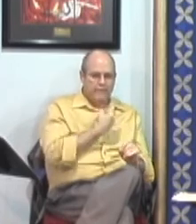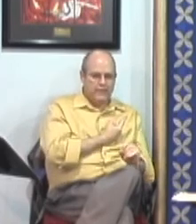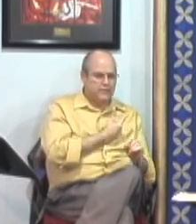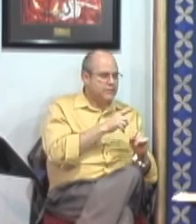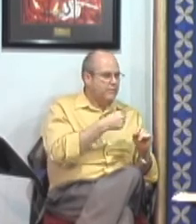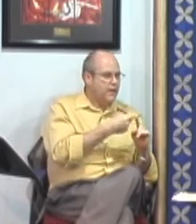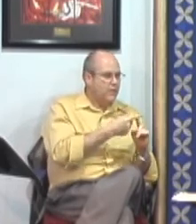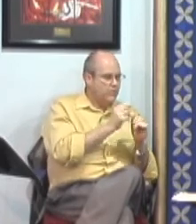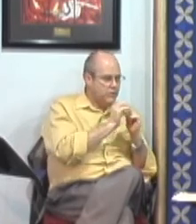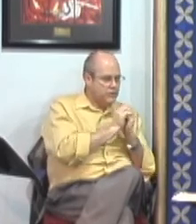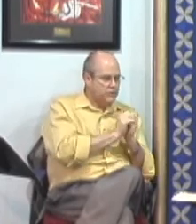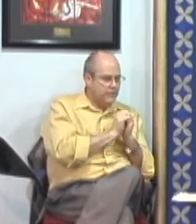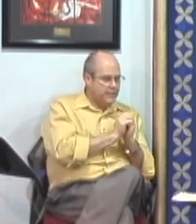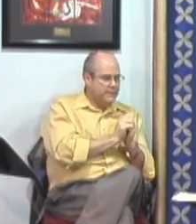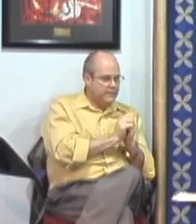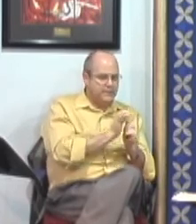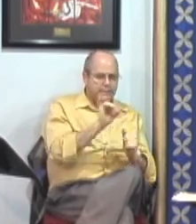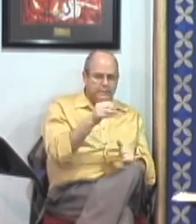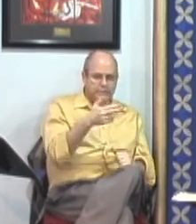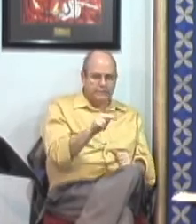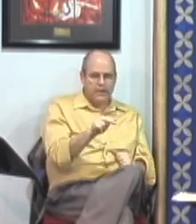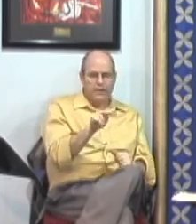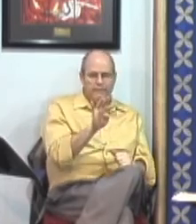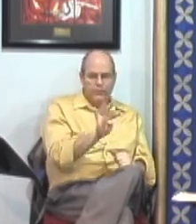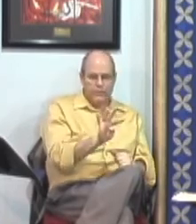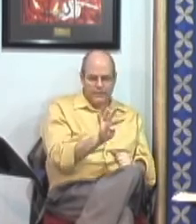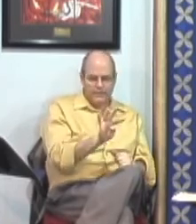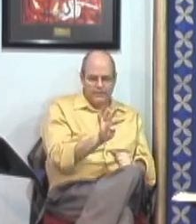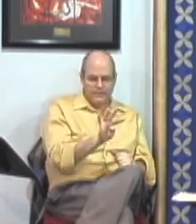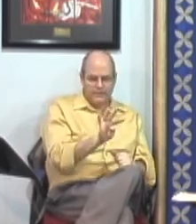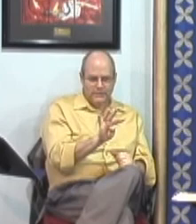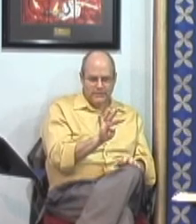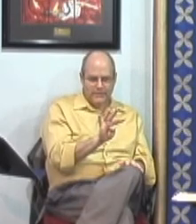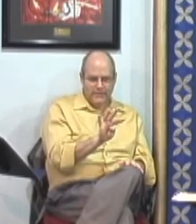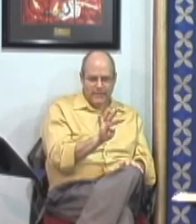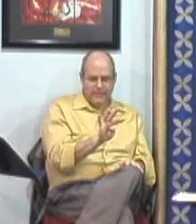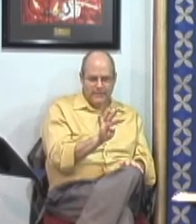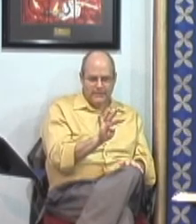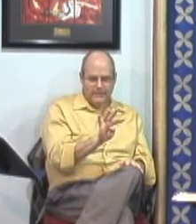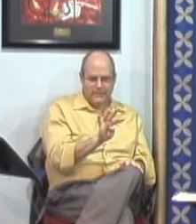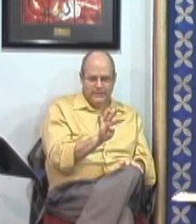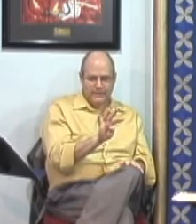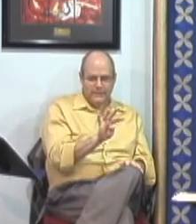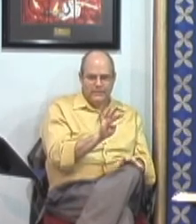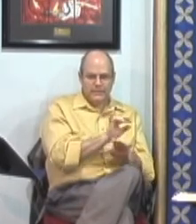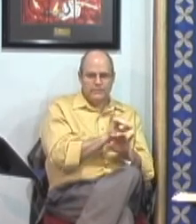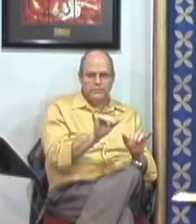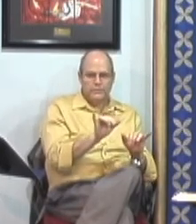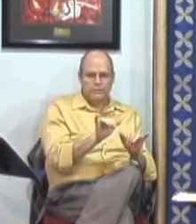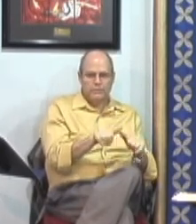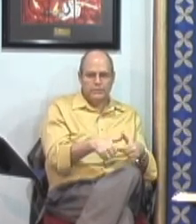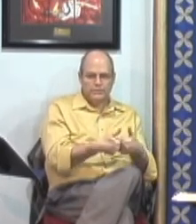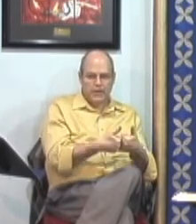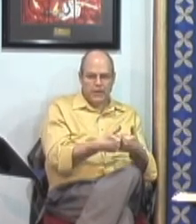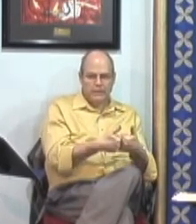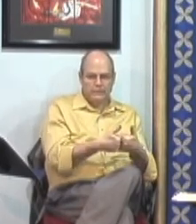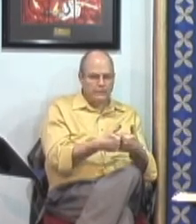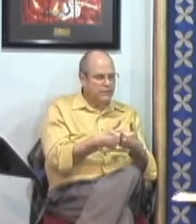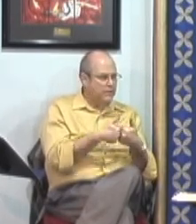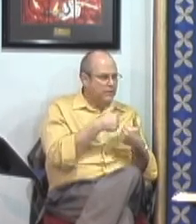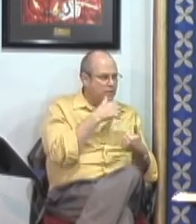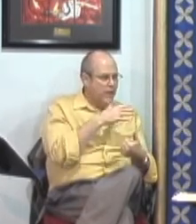on worship. And it's in John chapter 4. Yeshua was challenged by a Samaritan